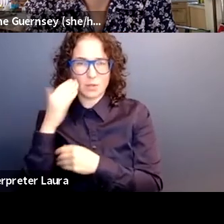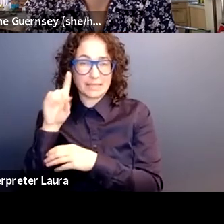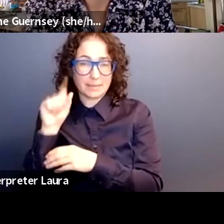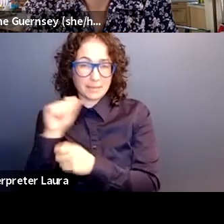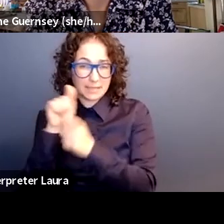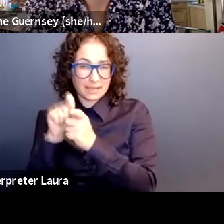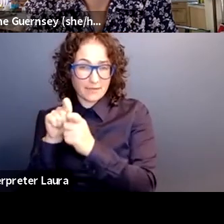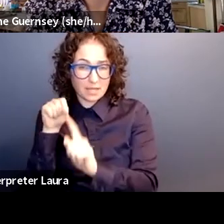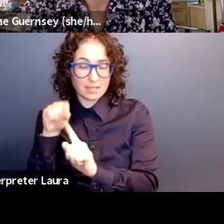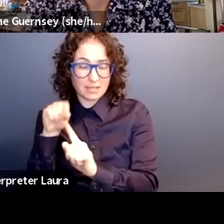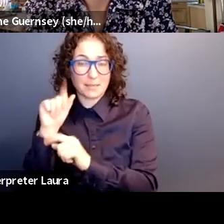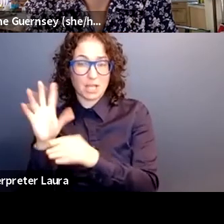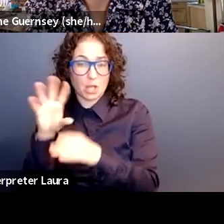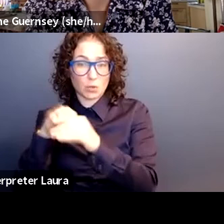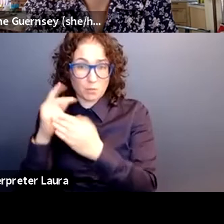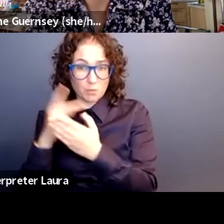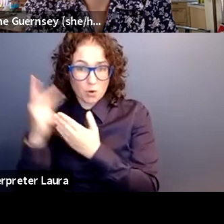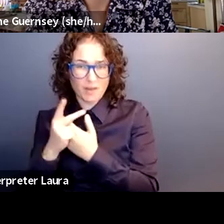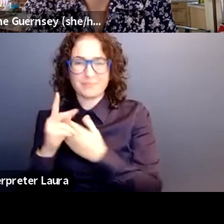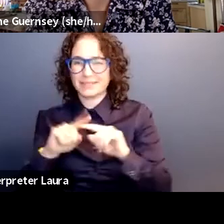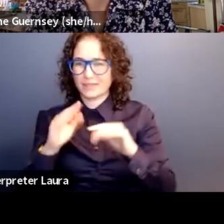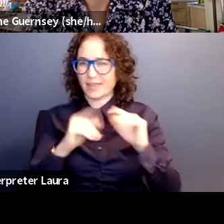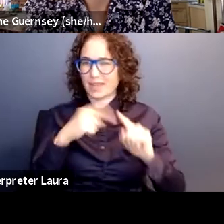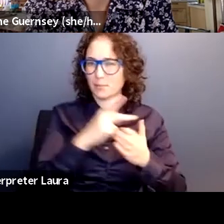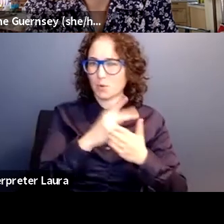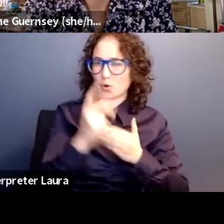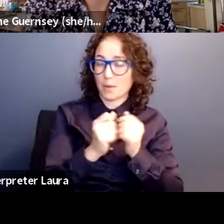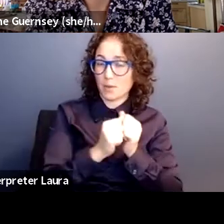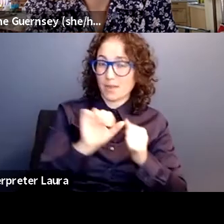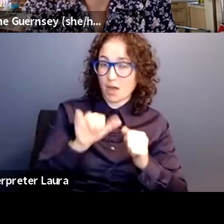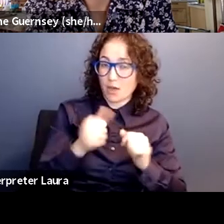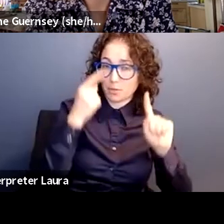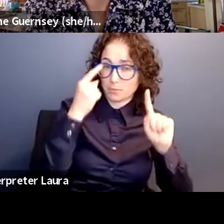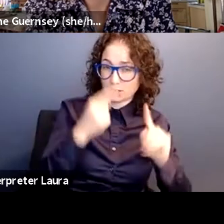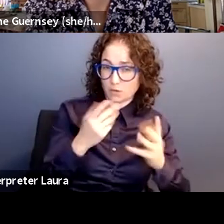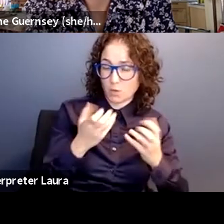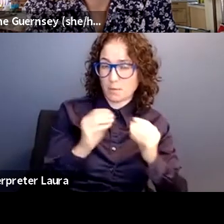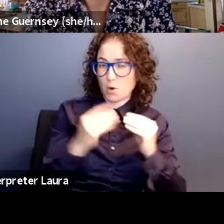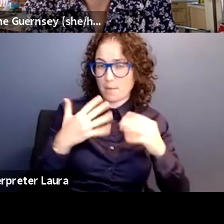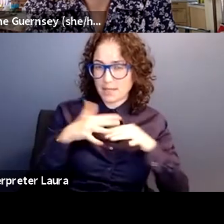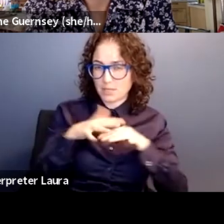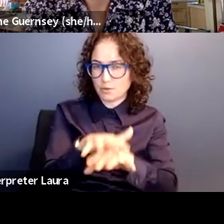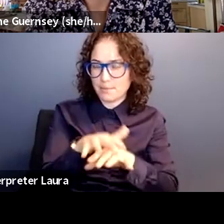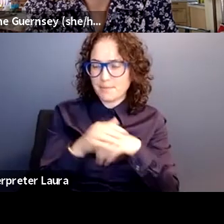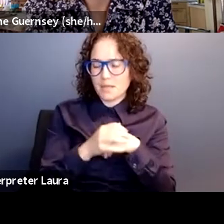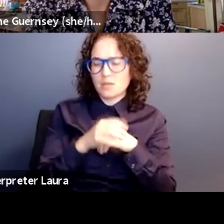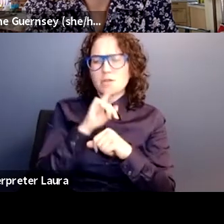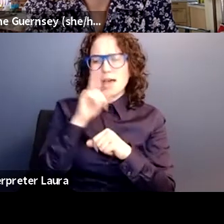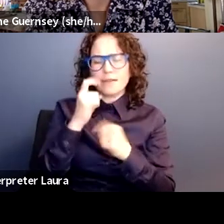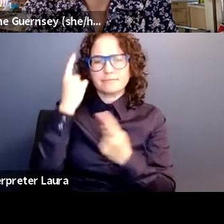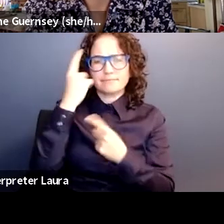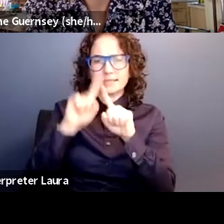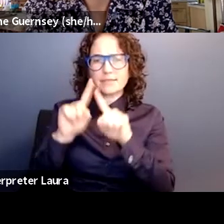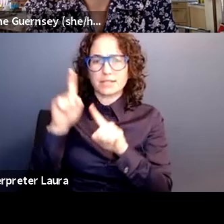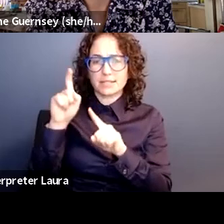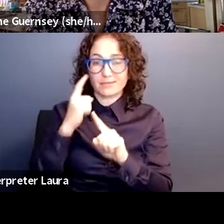disability-specific disability inclusion program is different than a program with other objectives that you want to mainstream more in. And you have to think about those different needs